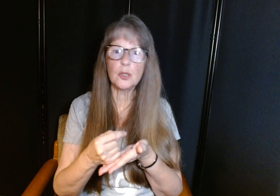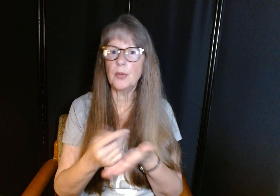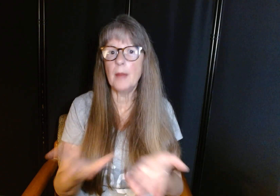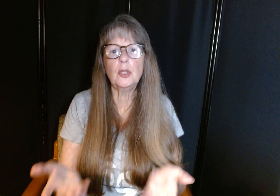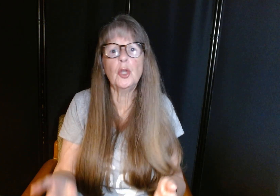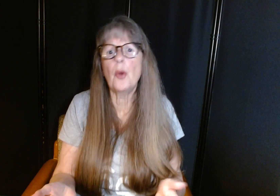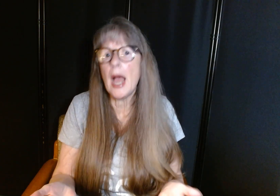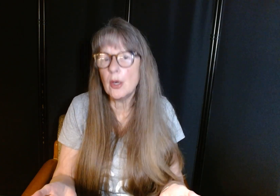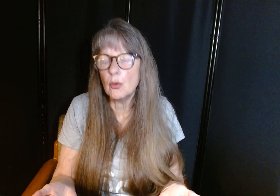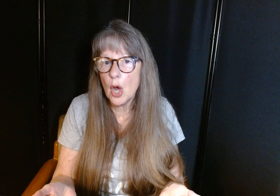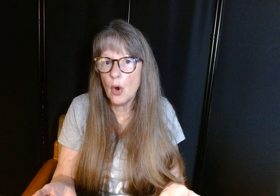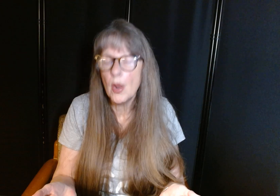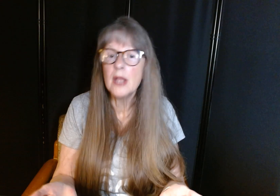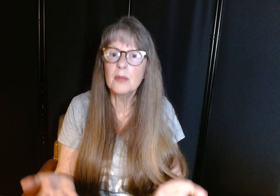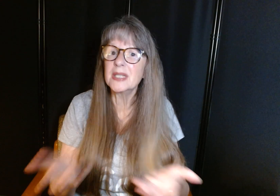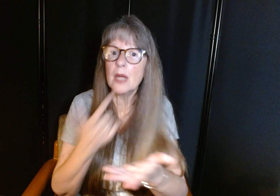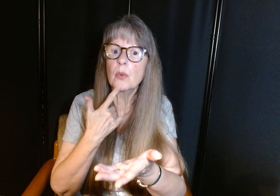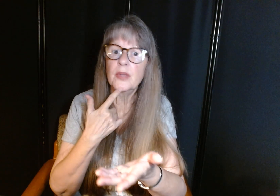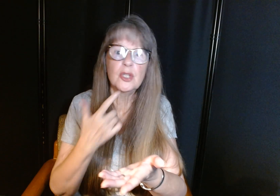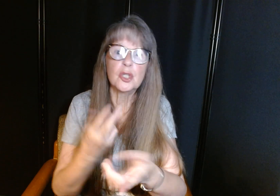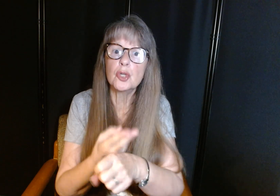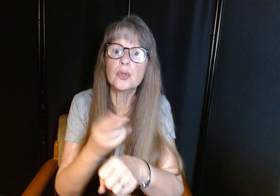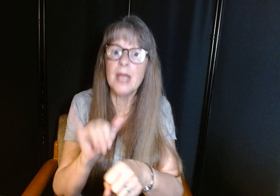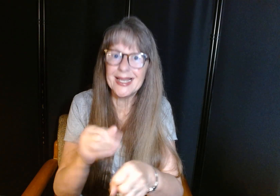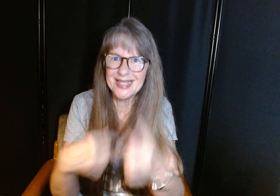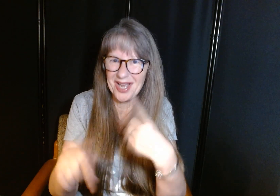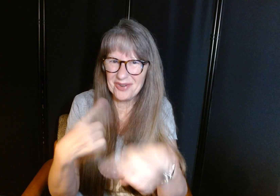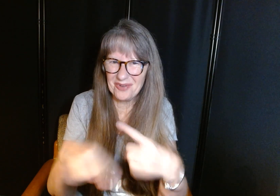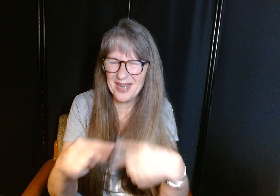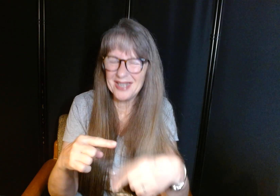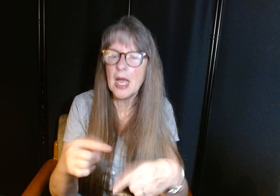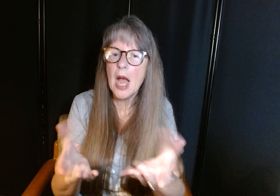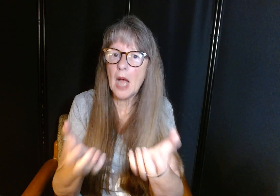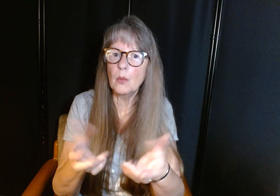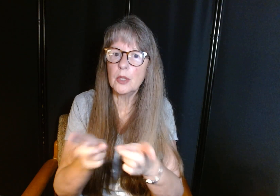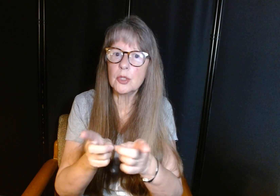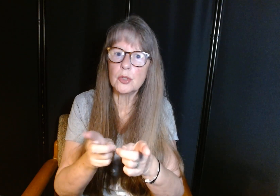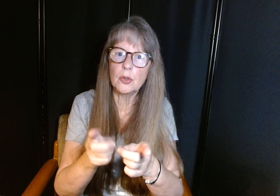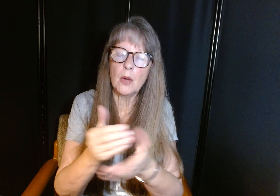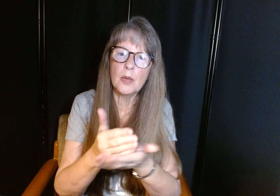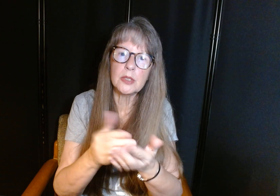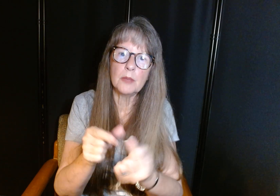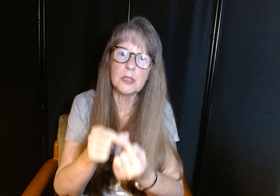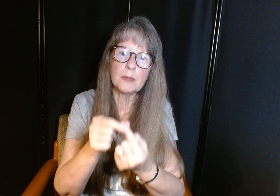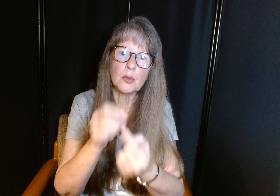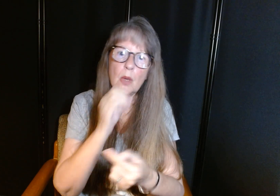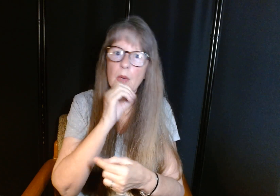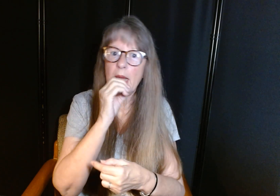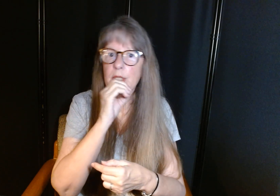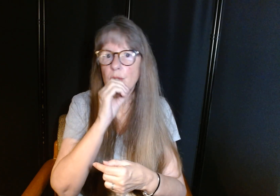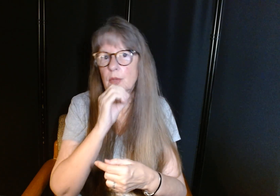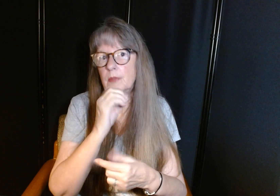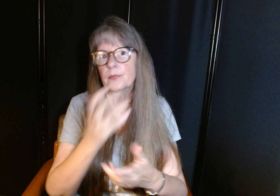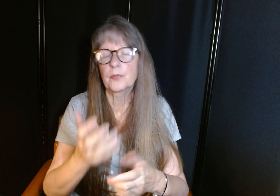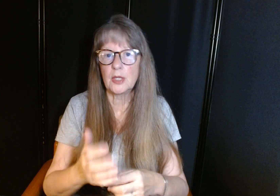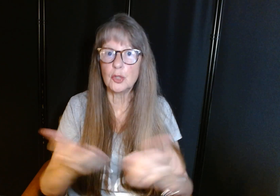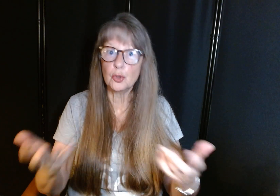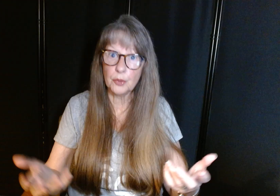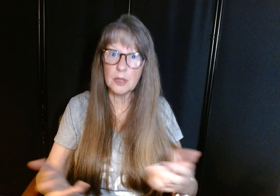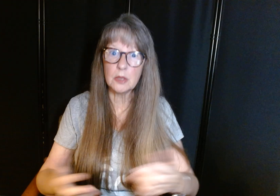I mean, I don't know. Then we say, well, then just use that sign, right? I want a dessert. I want something special. I want ice cream. That's a treat,